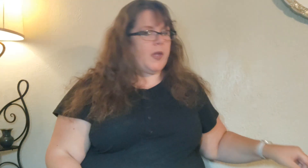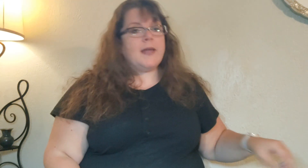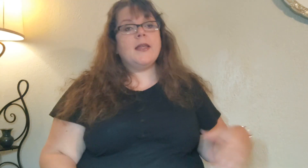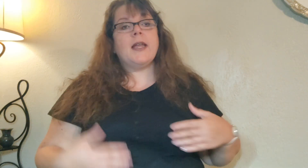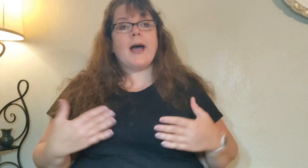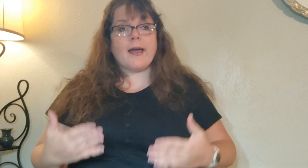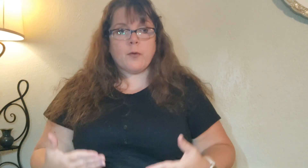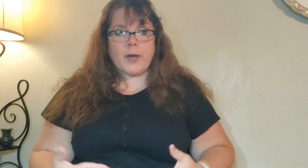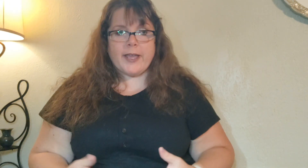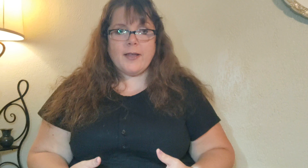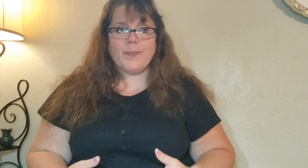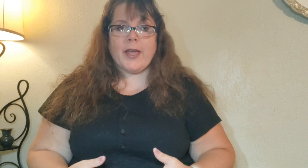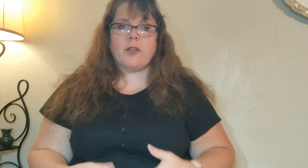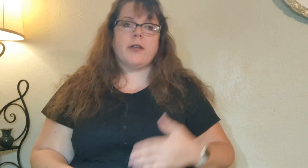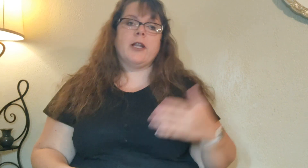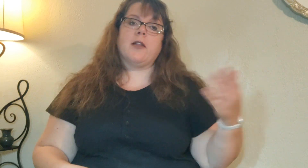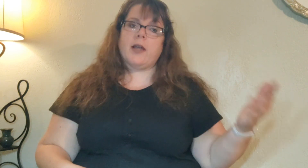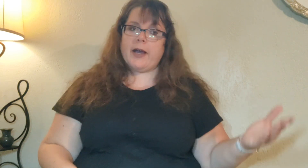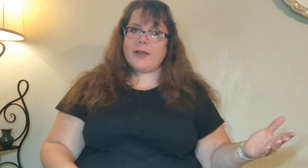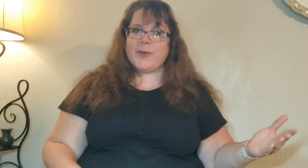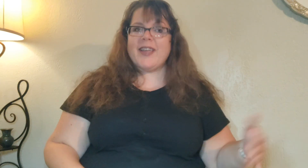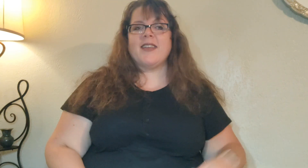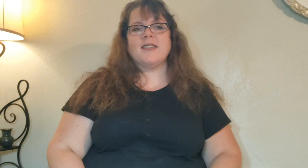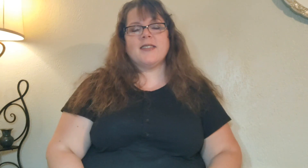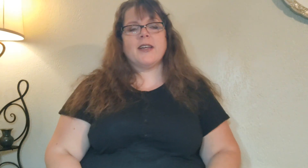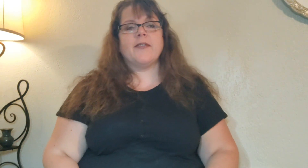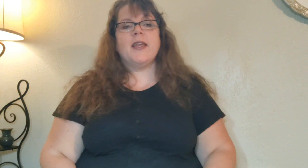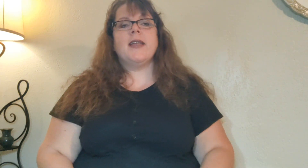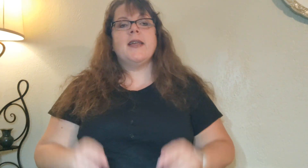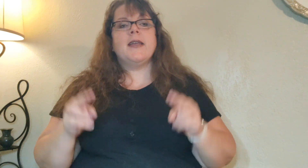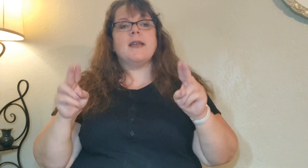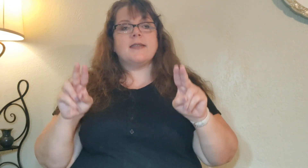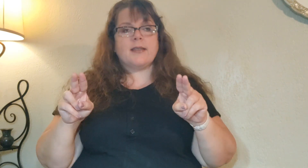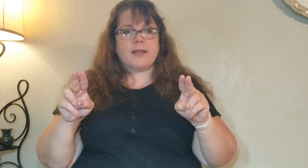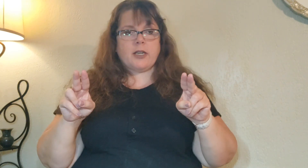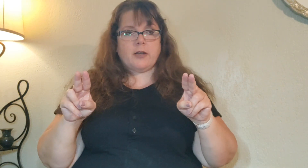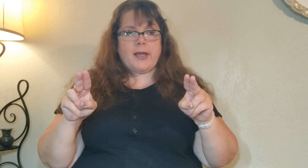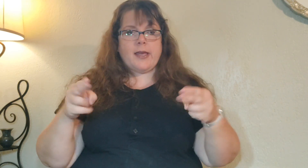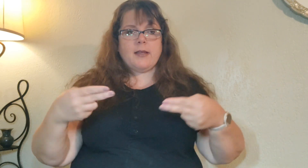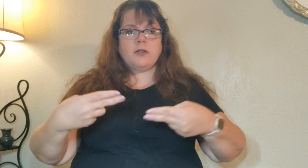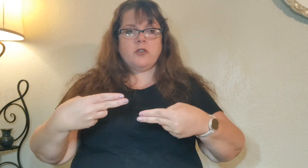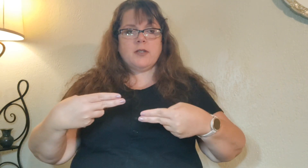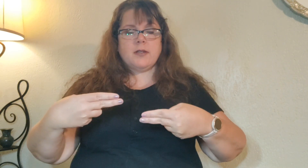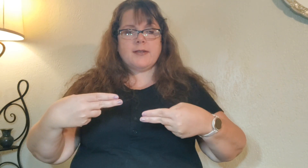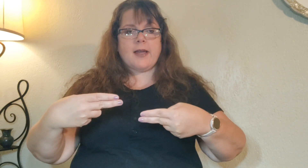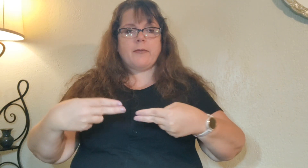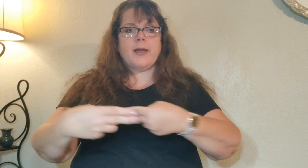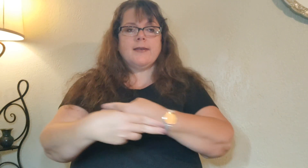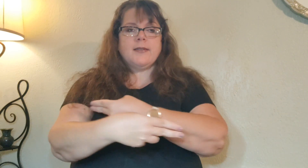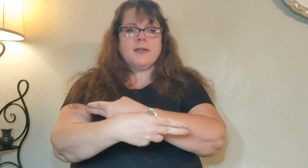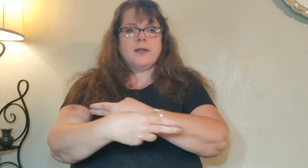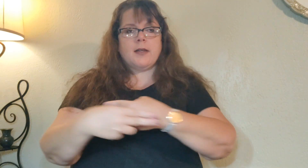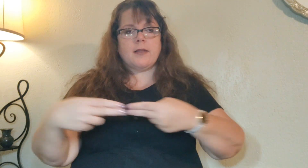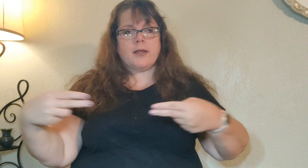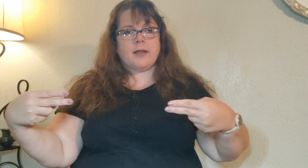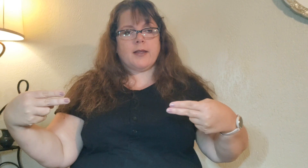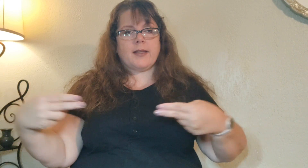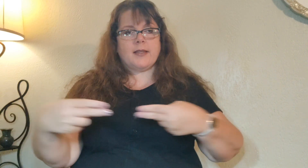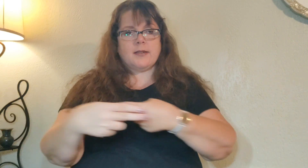And then highway, like you get on the highway and stuff, it's the letter H sideways, and then like